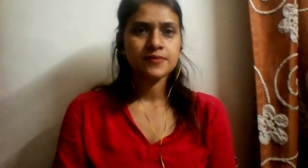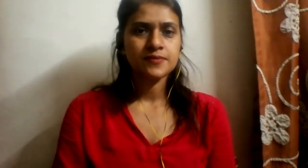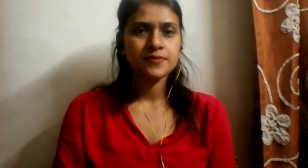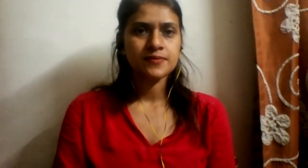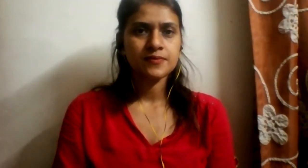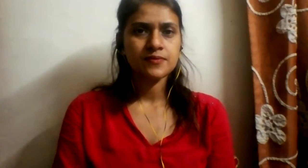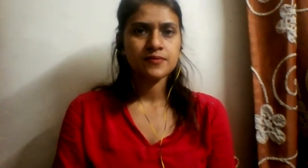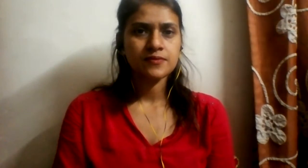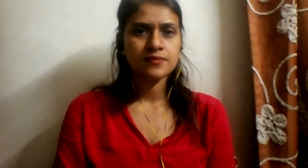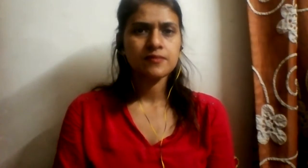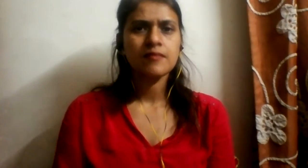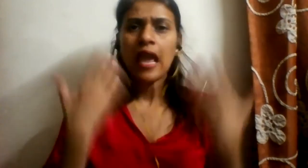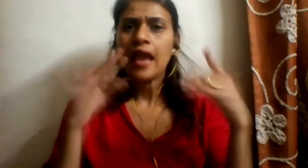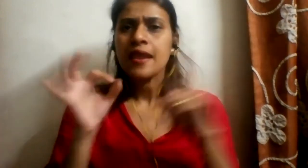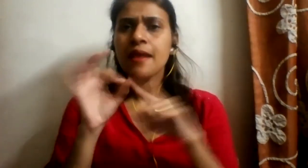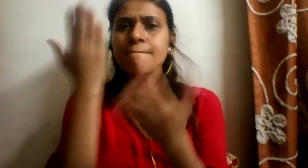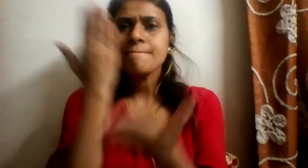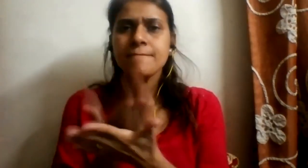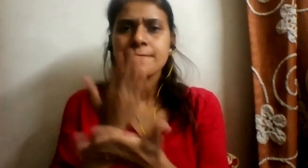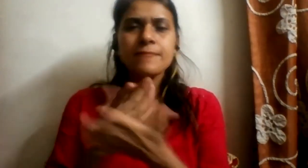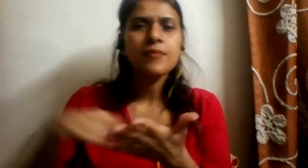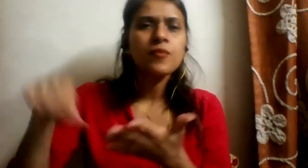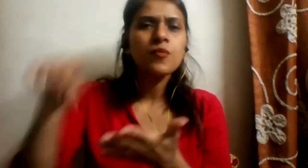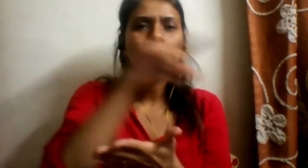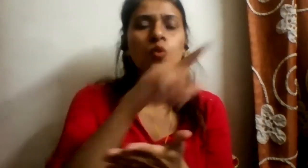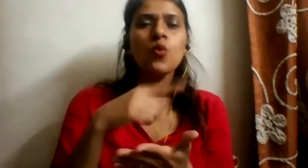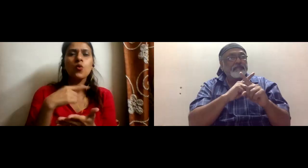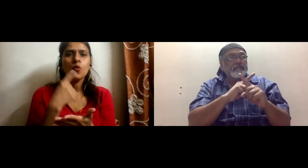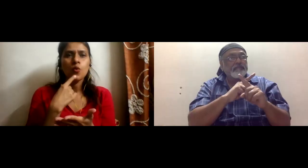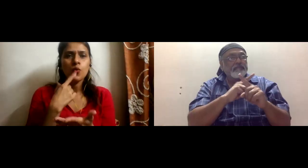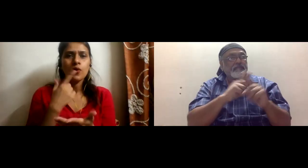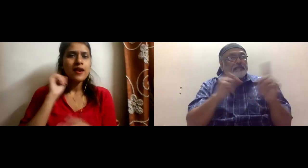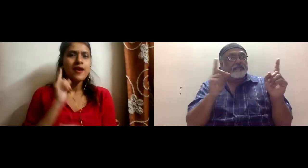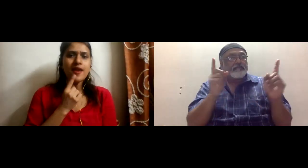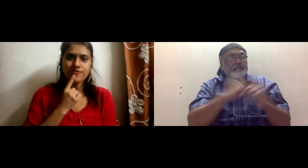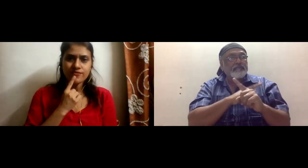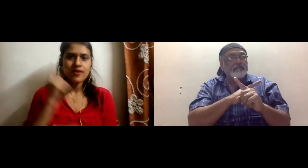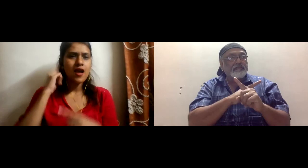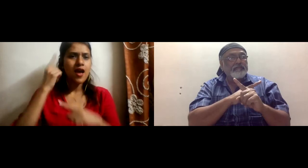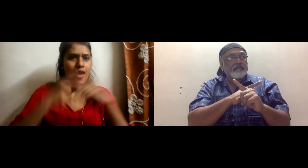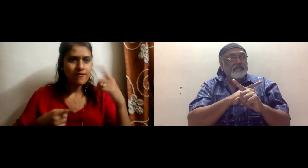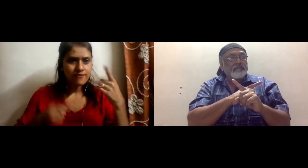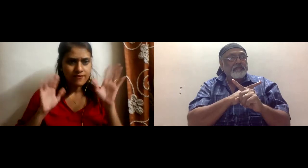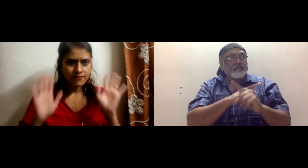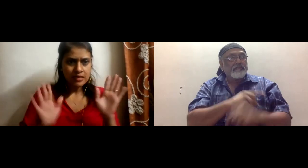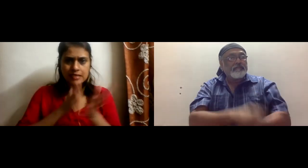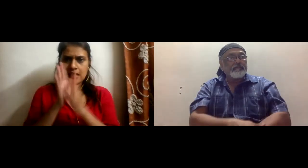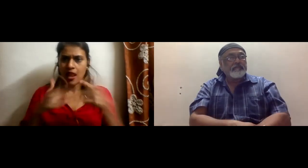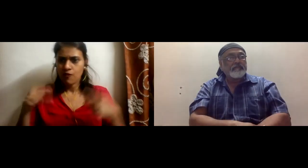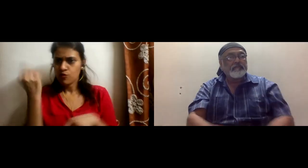Any participant who is a person with hearing or hard of hearing or who uses sign language in